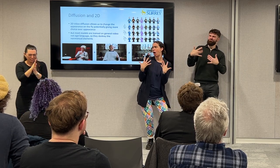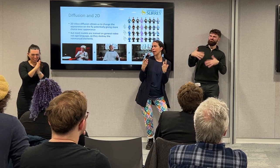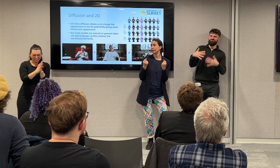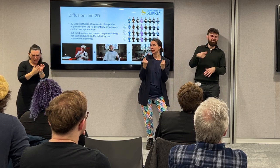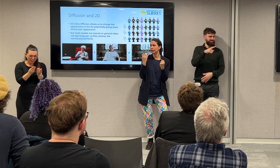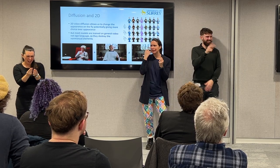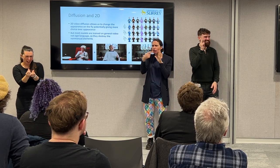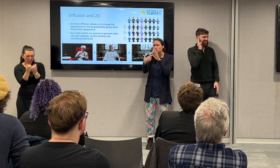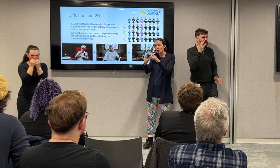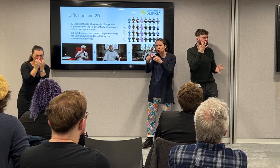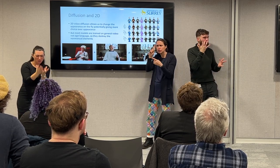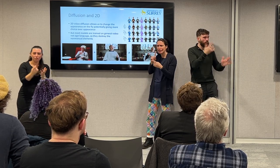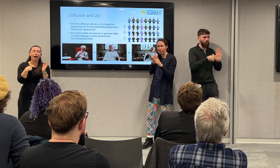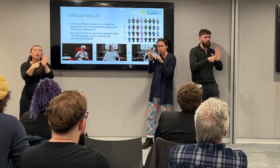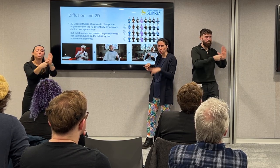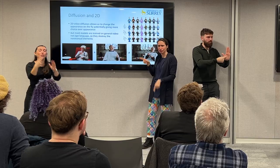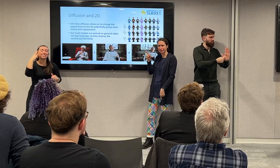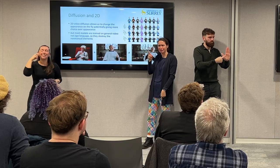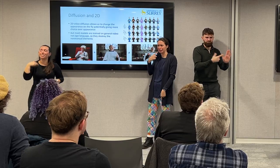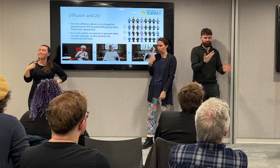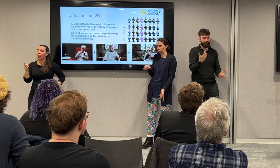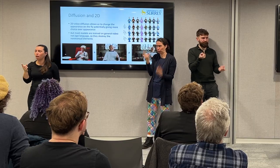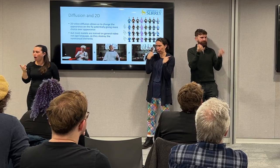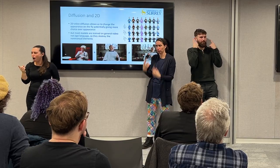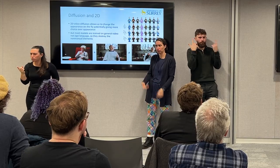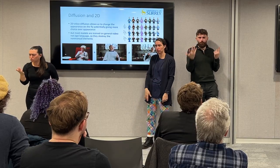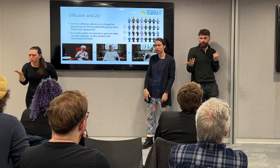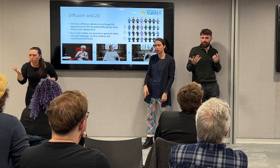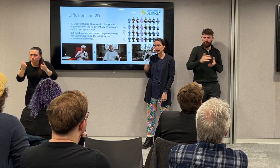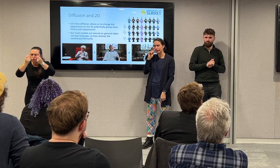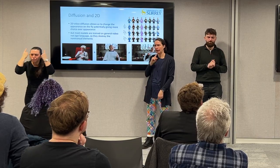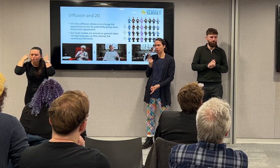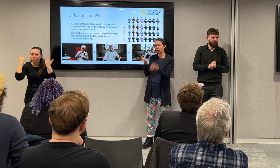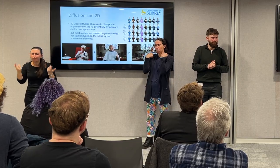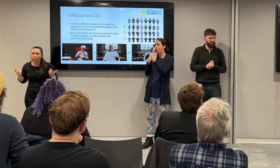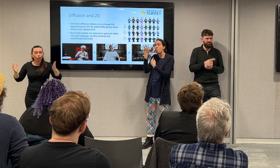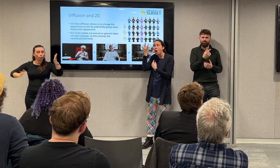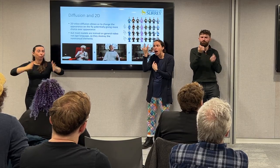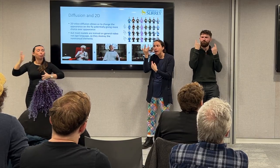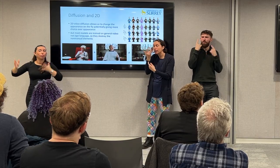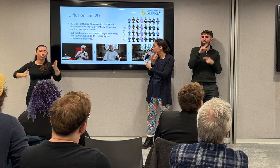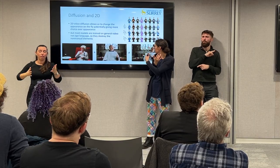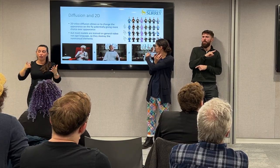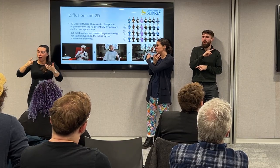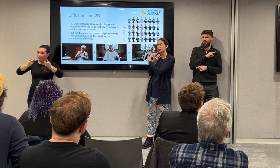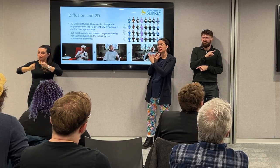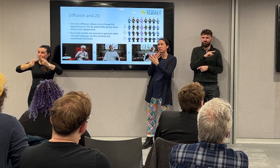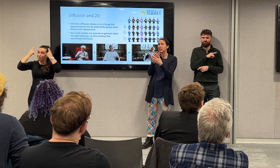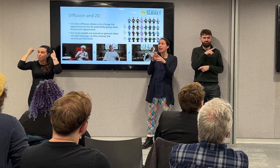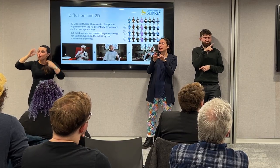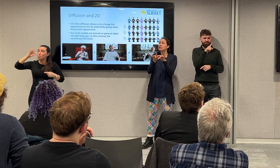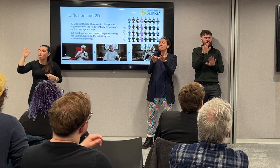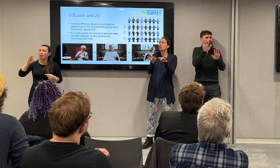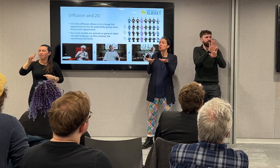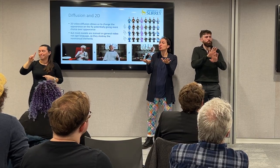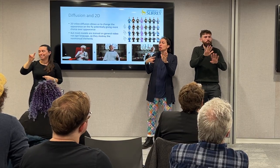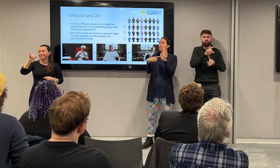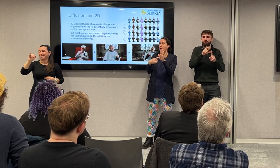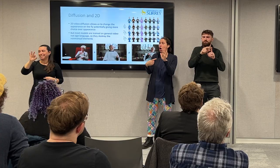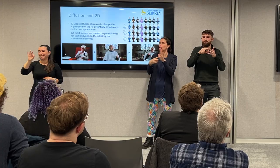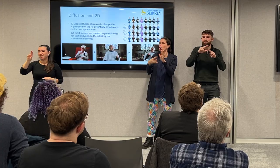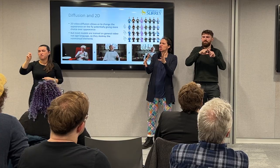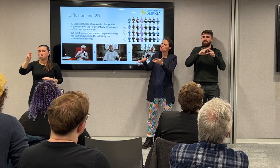show it to a deaf person, they say, "Can't understand a word of it." And the reason they can't understand a word of it is that the diffusion model has destroyed